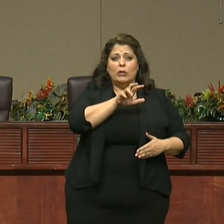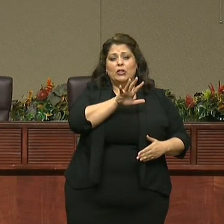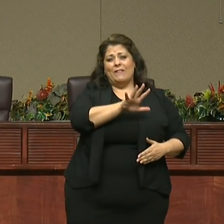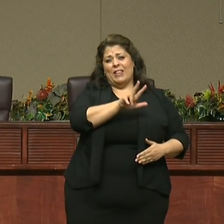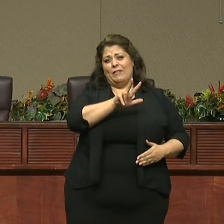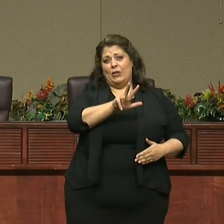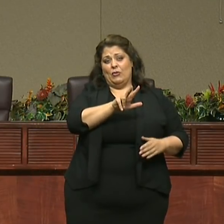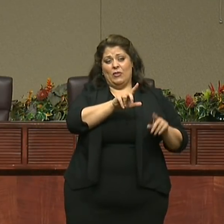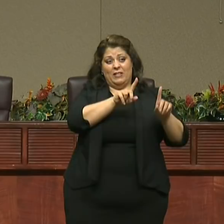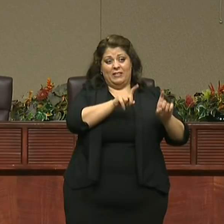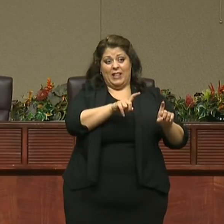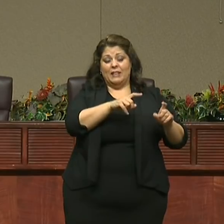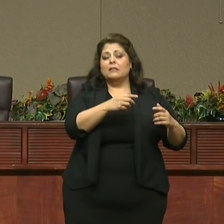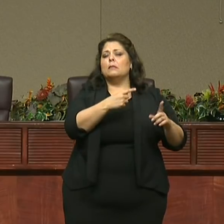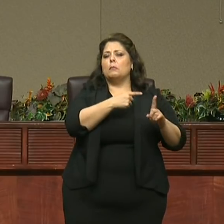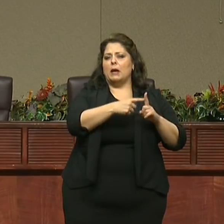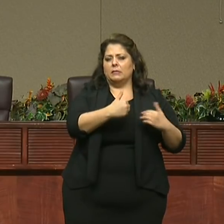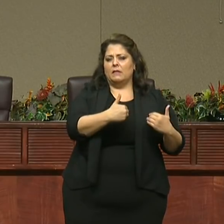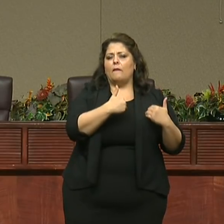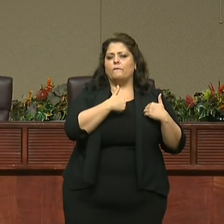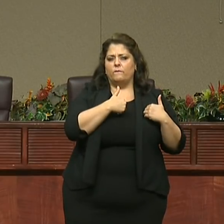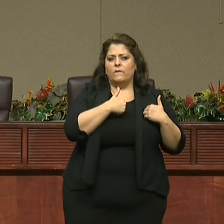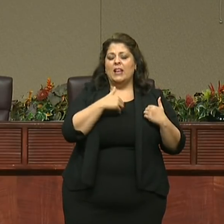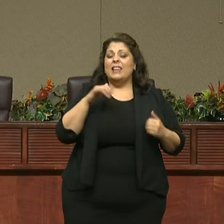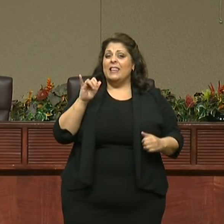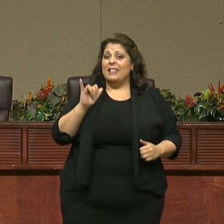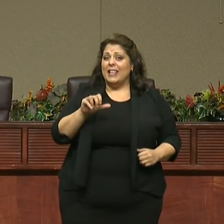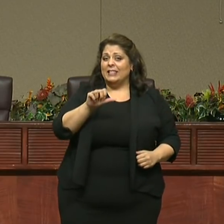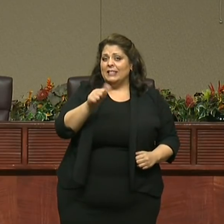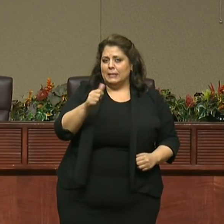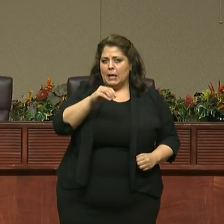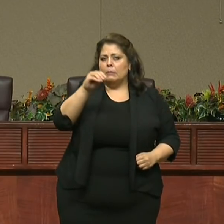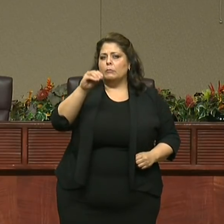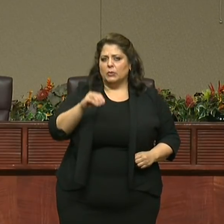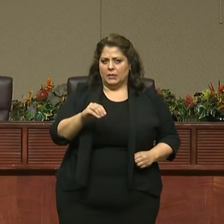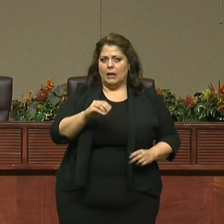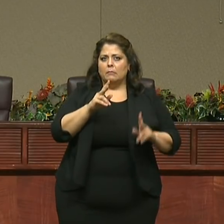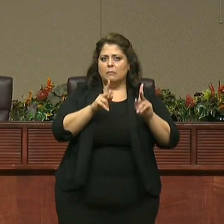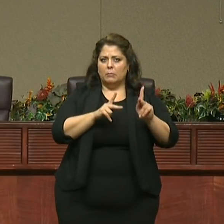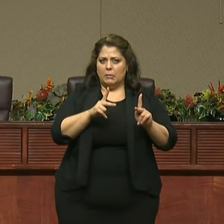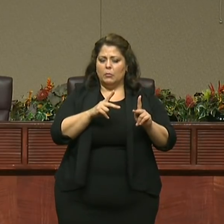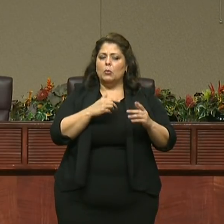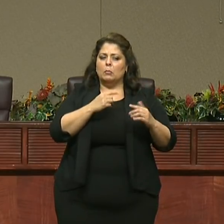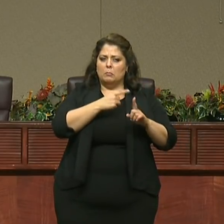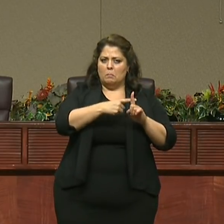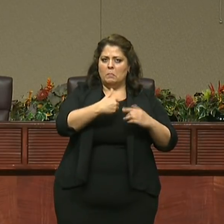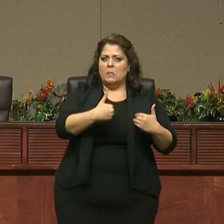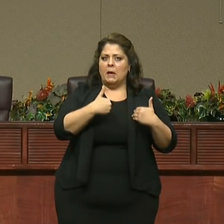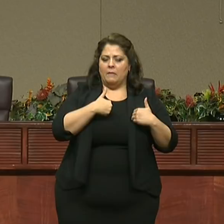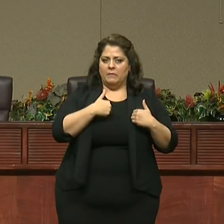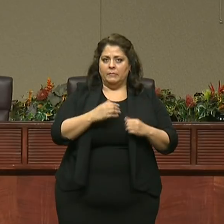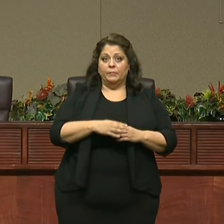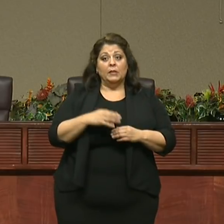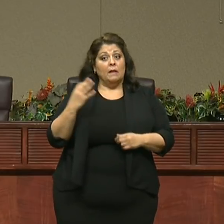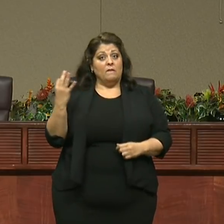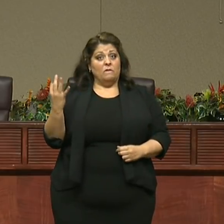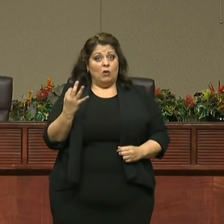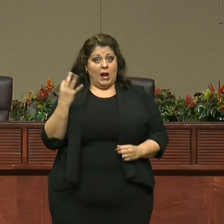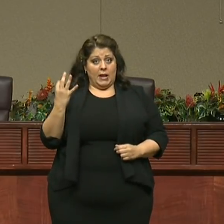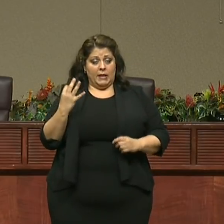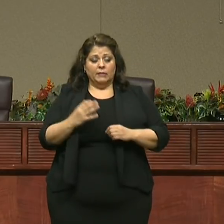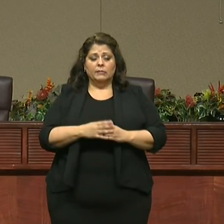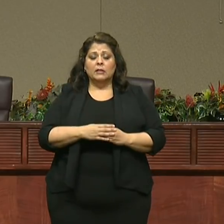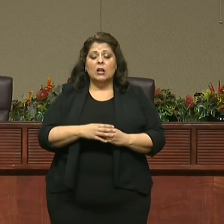1,353 tests. That is for a 10% positivity rate. Friday, we got